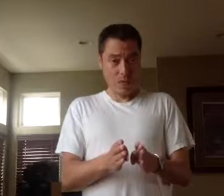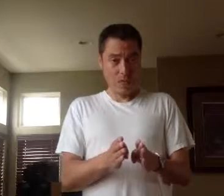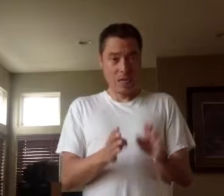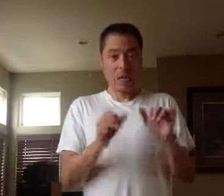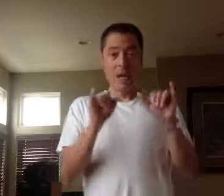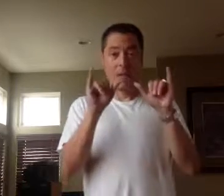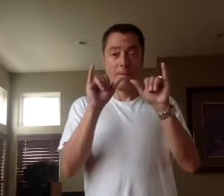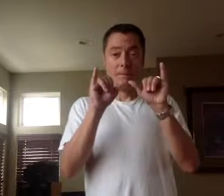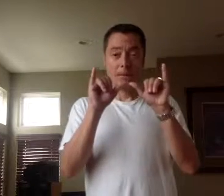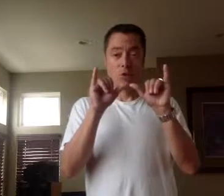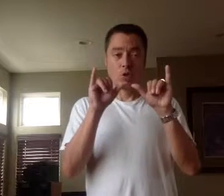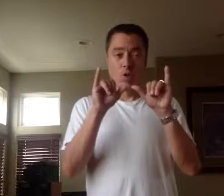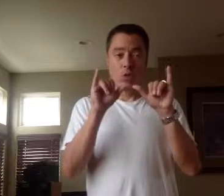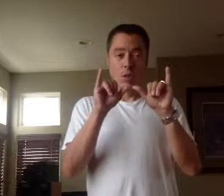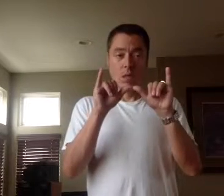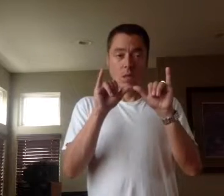measure, equal,